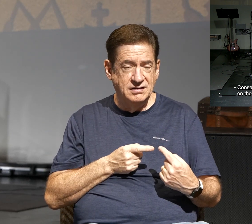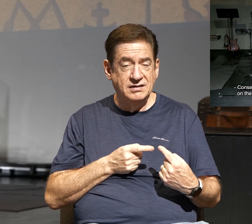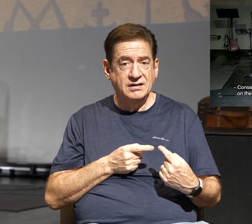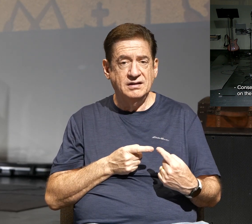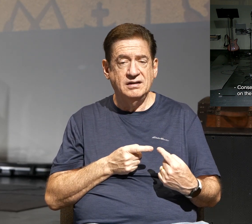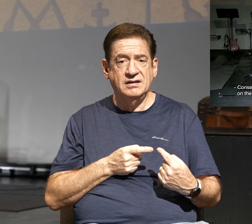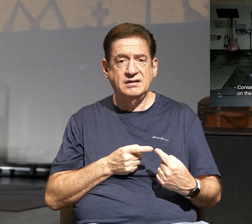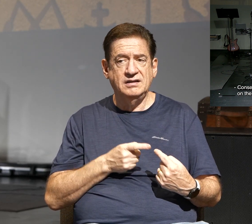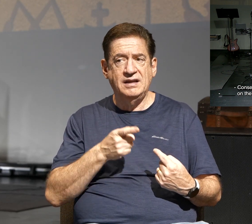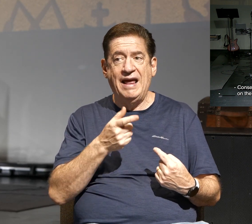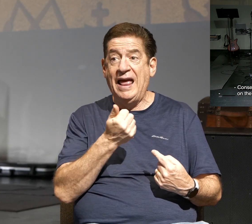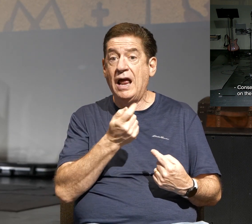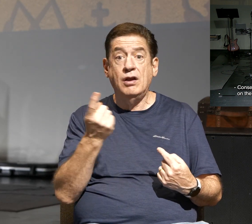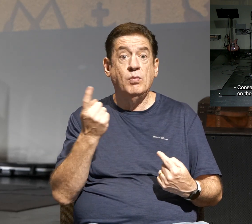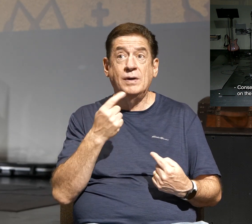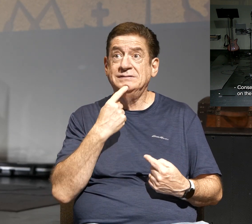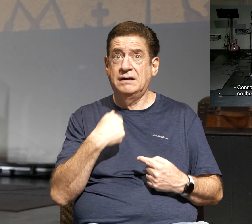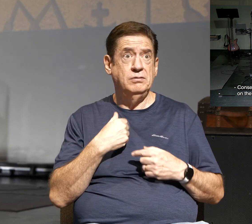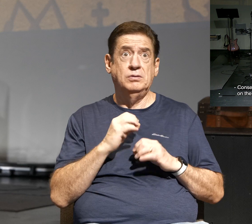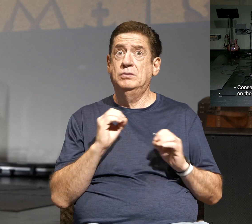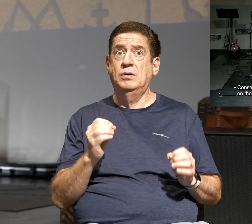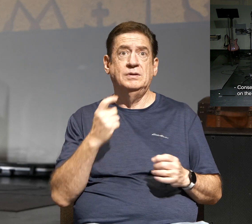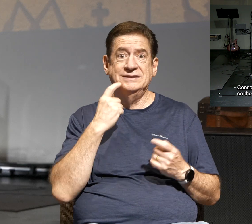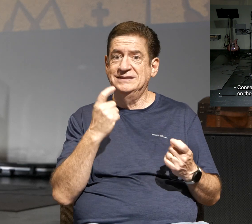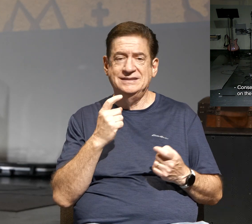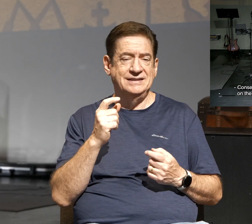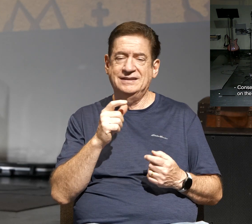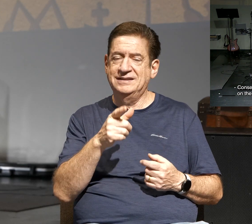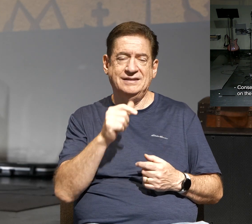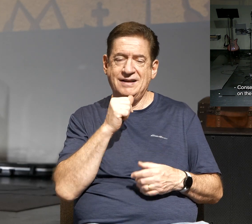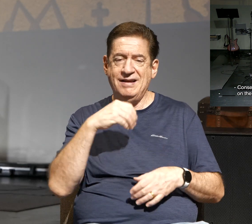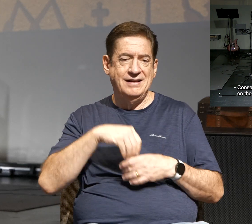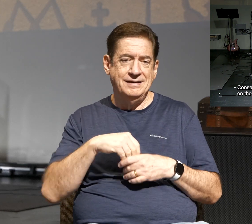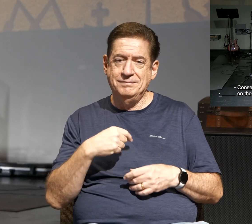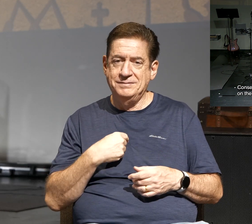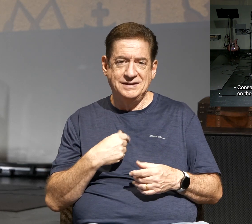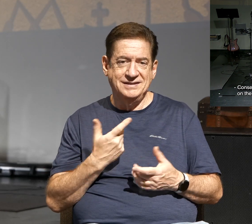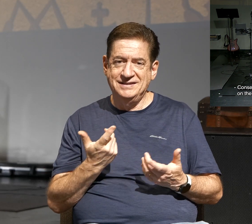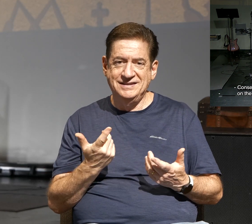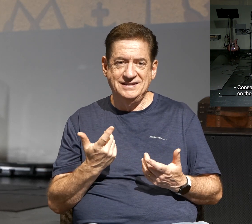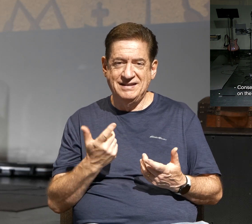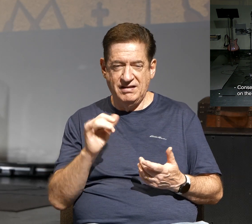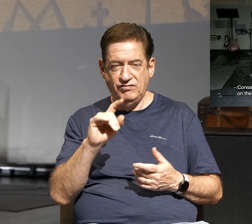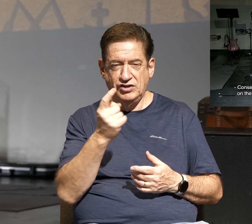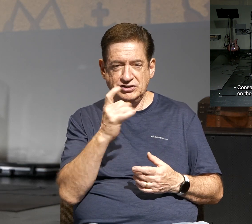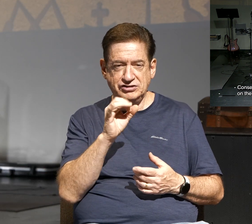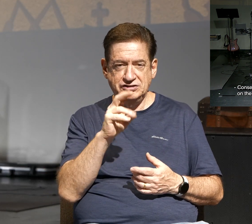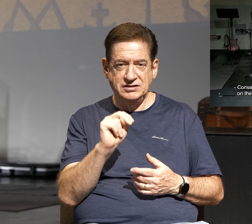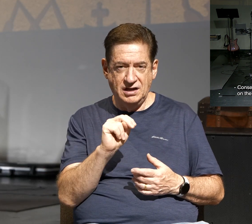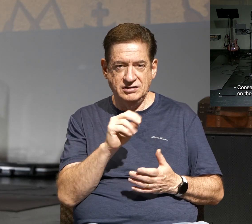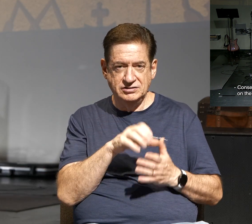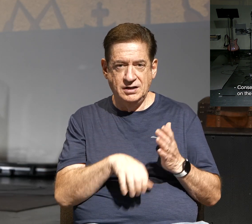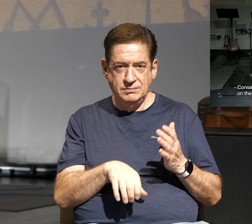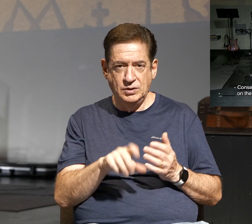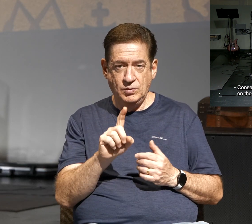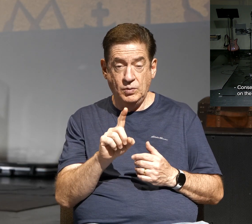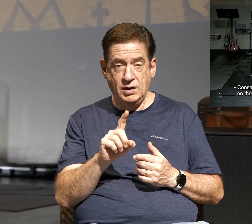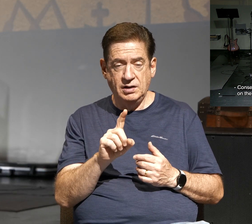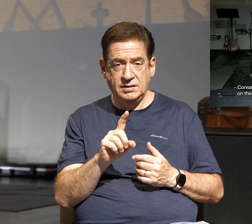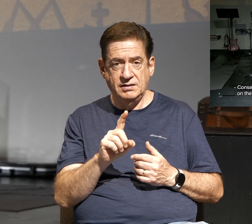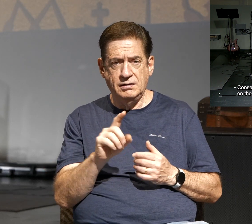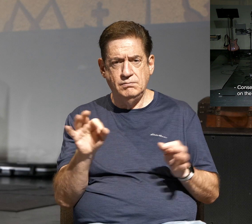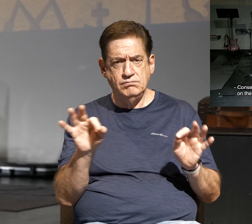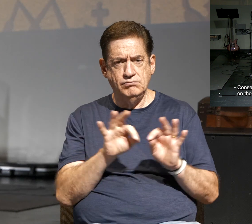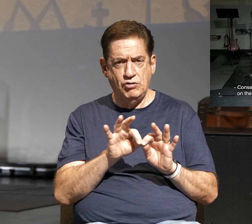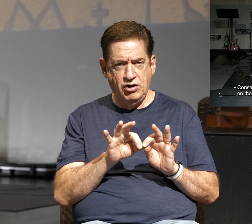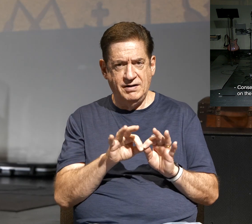Anyone who thinks they're without sin, they deceive themselves and the truth is not in you, okay? It says that in 1 John chapter 1, okay? It talks about us, the